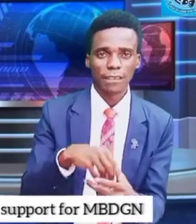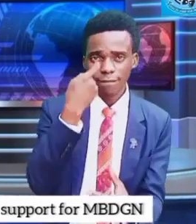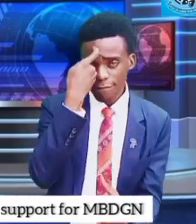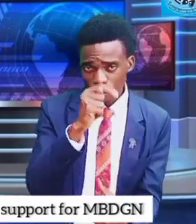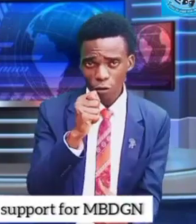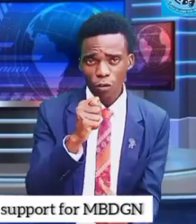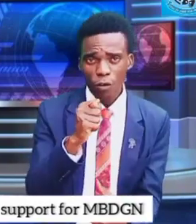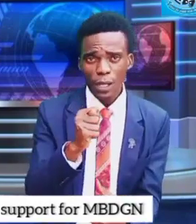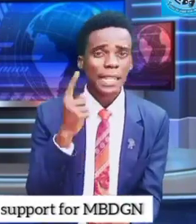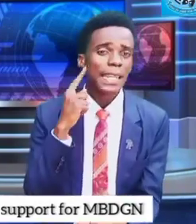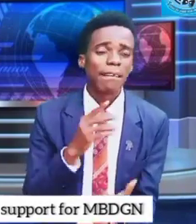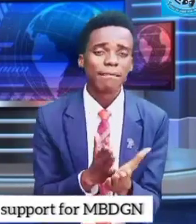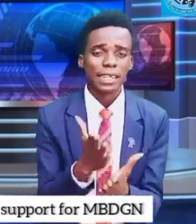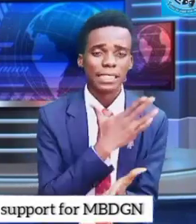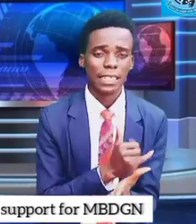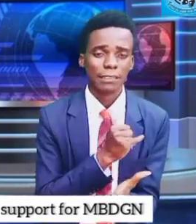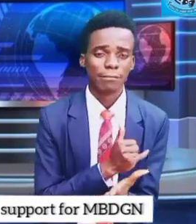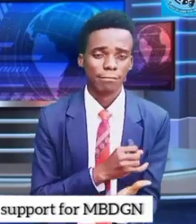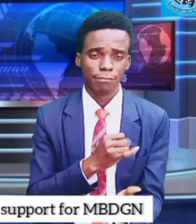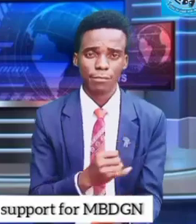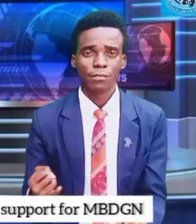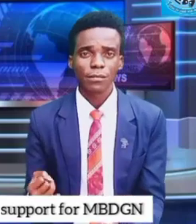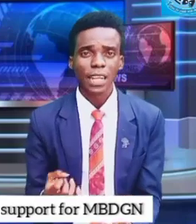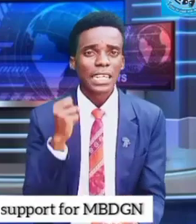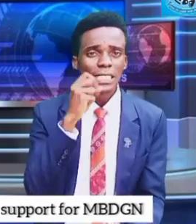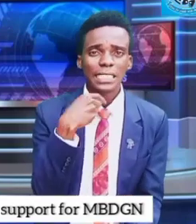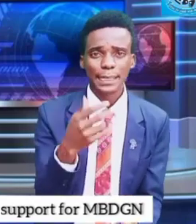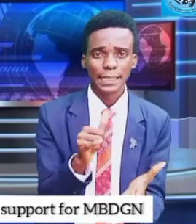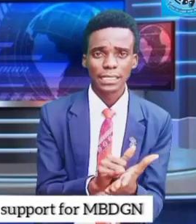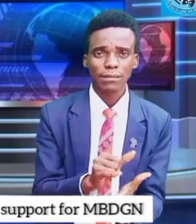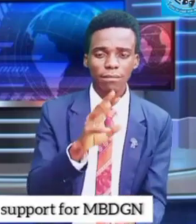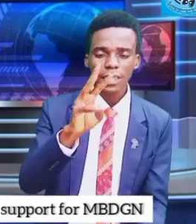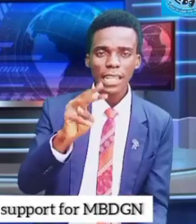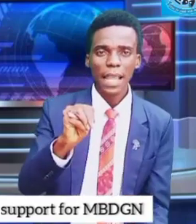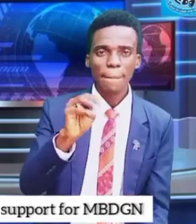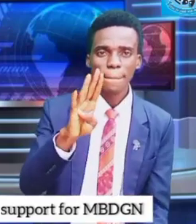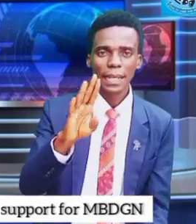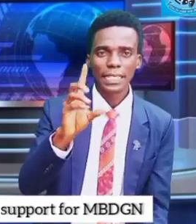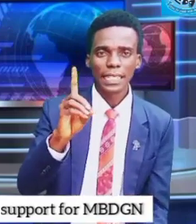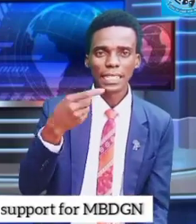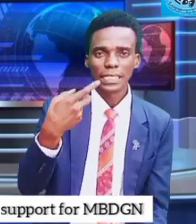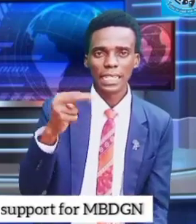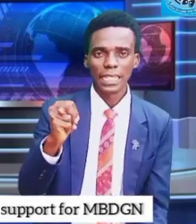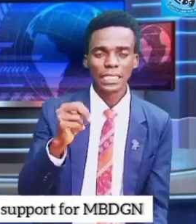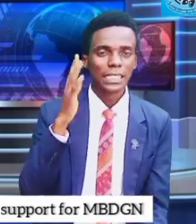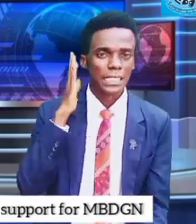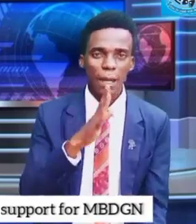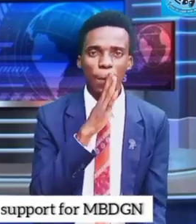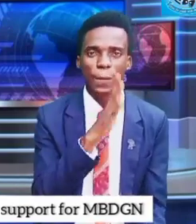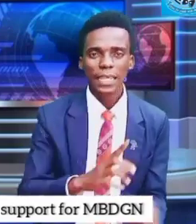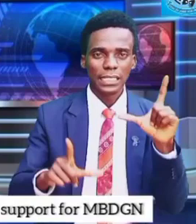deaf rights and dignity. She says that MBDGN event shall be sign